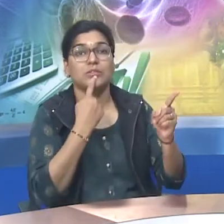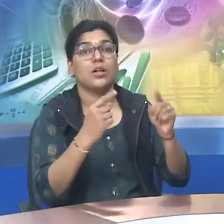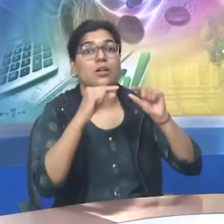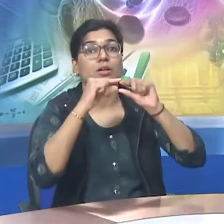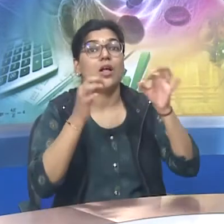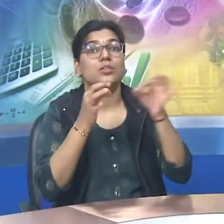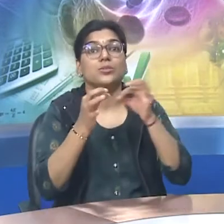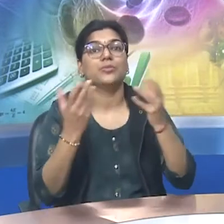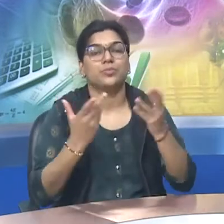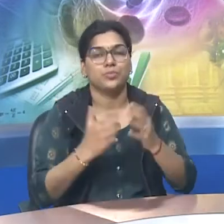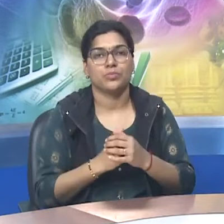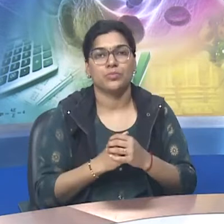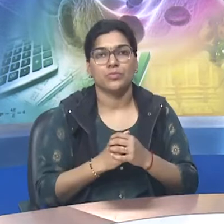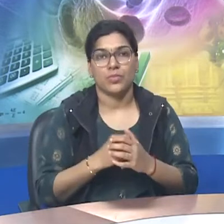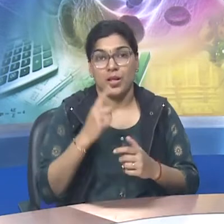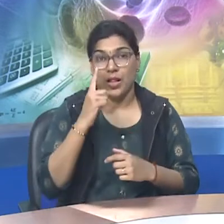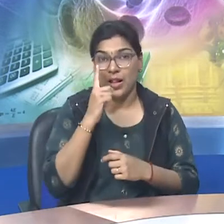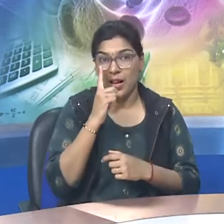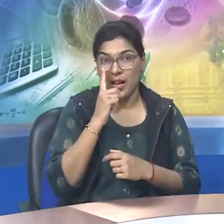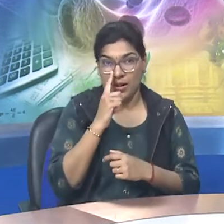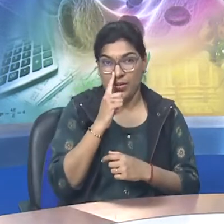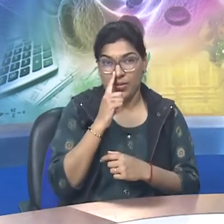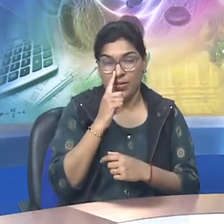This example explains.